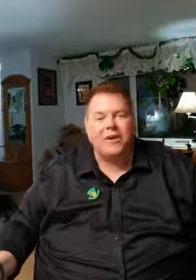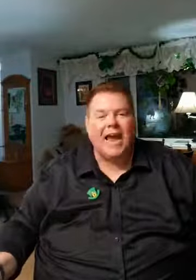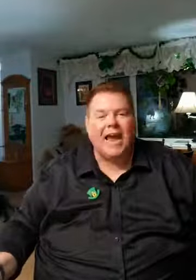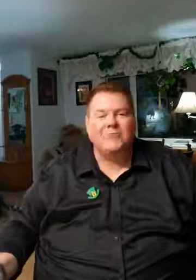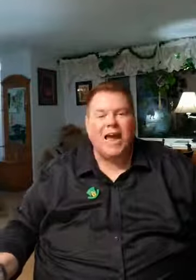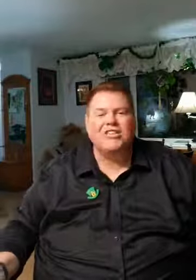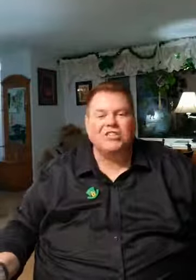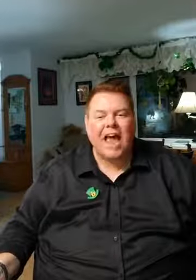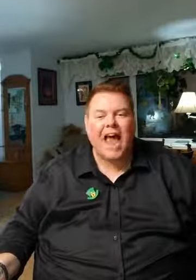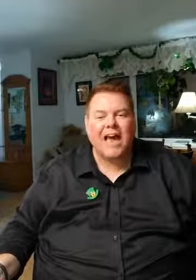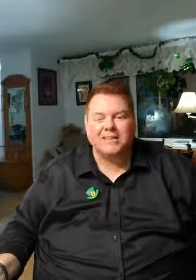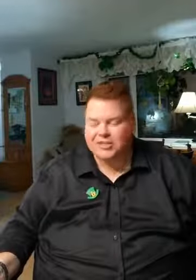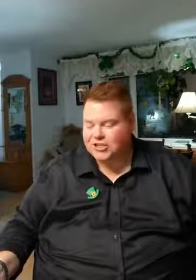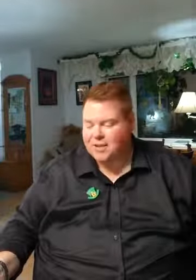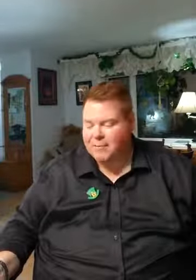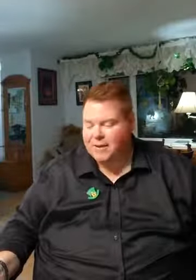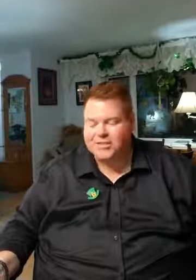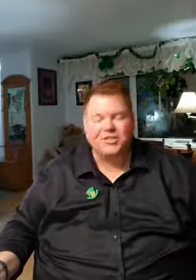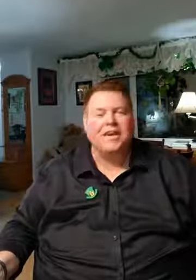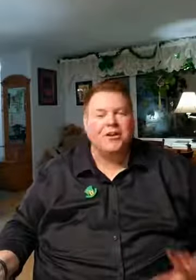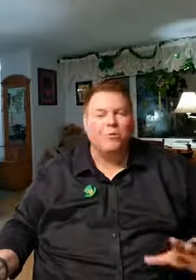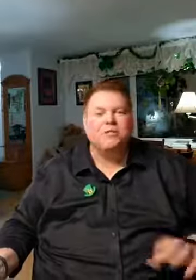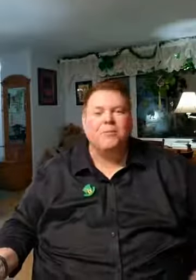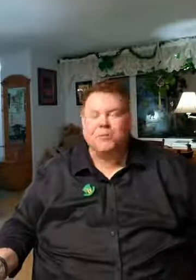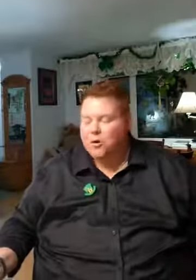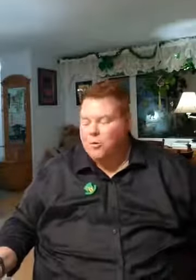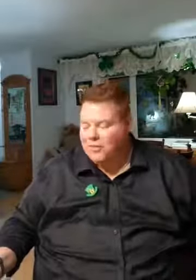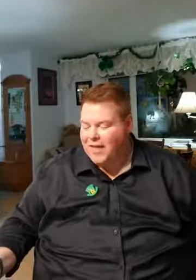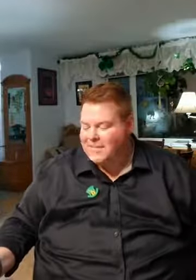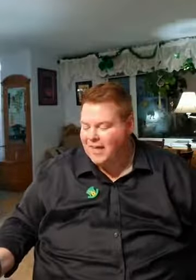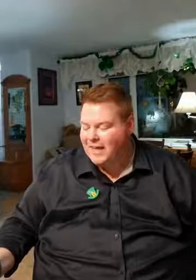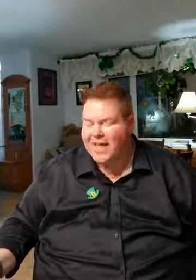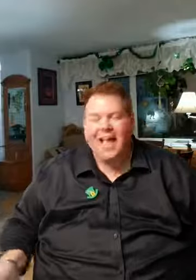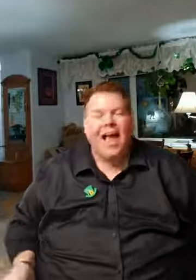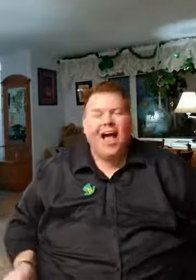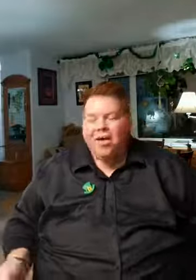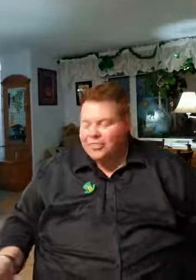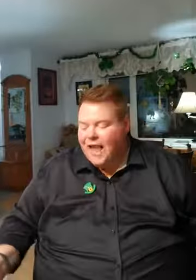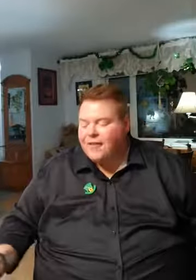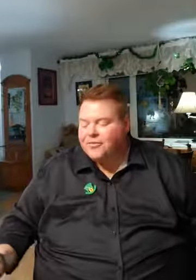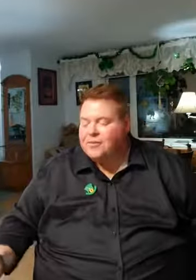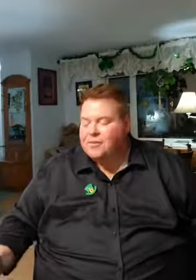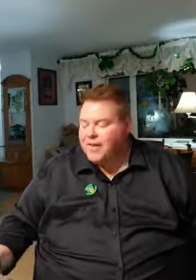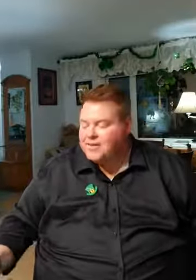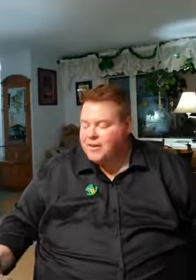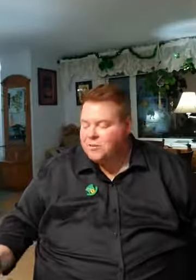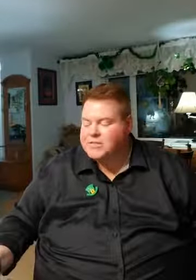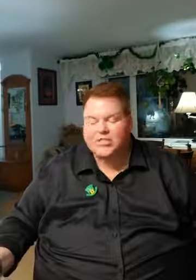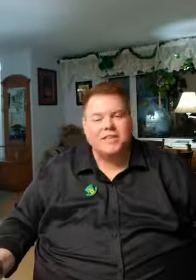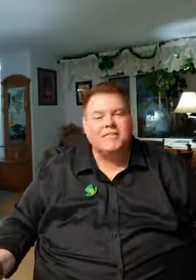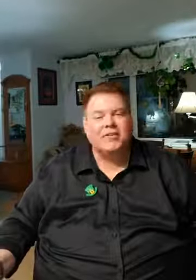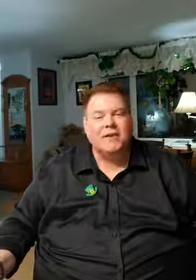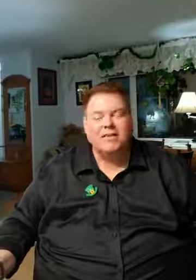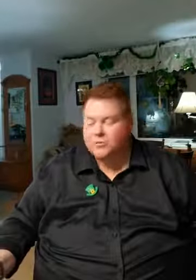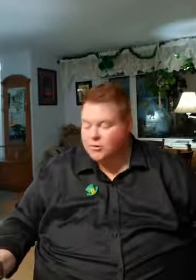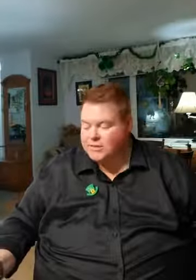a.m. and just had to check my messages, and I know some of you know what that's like. The anthem, The Blessing, was suggested to me as music to